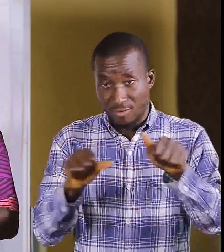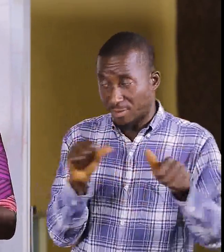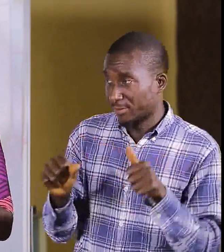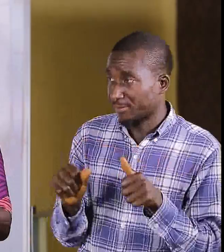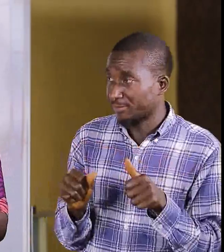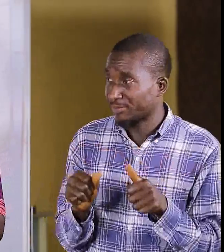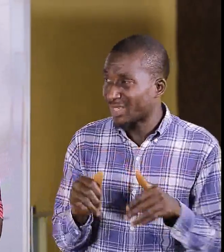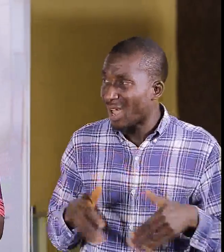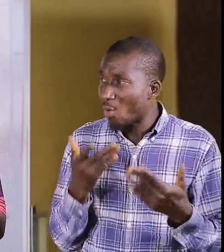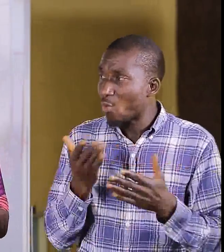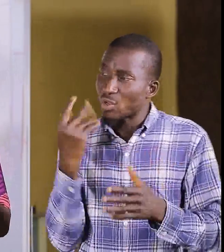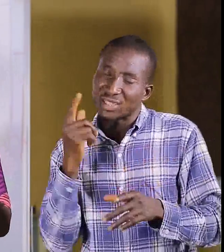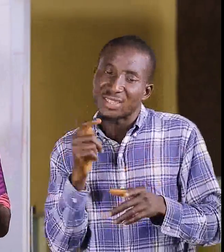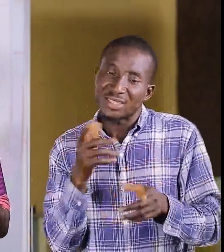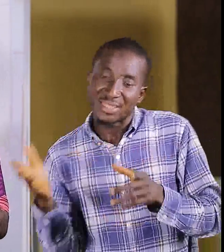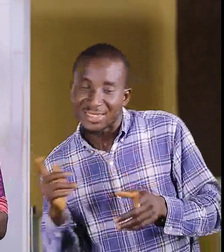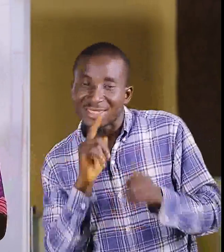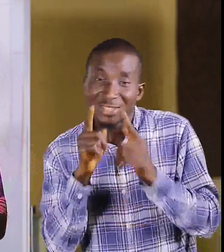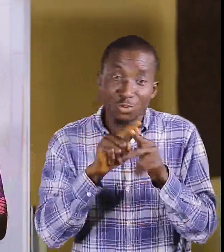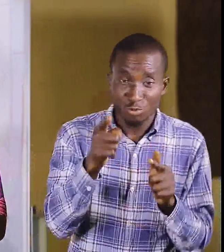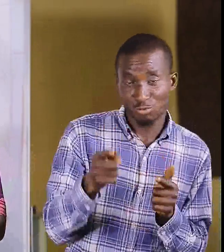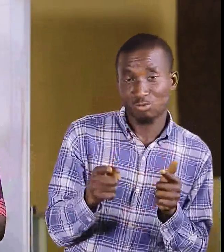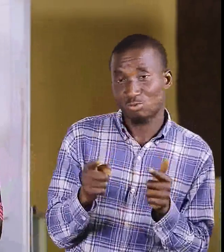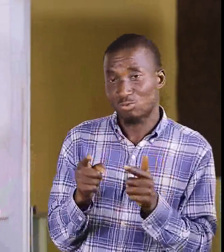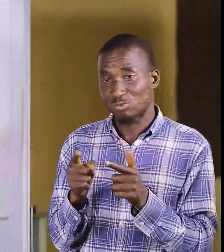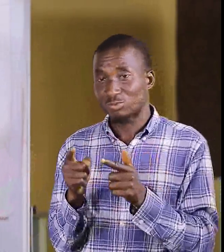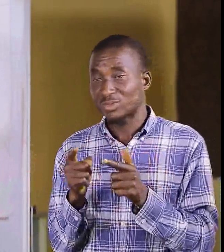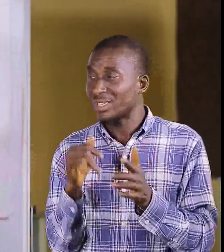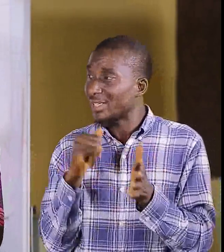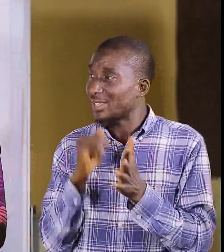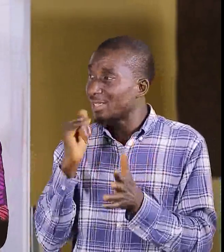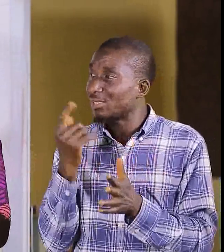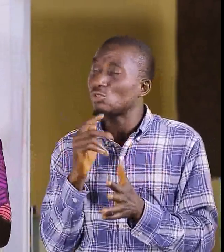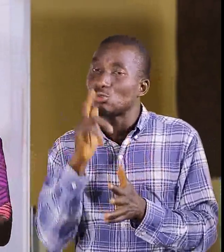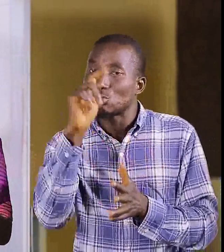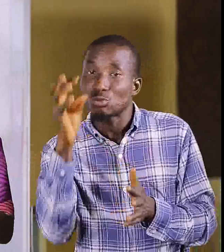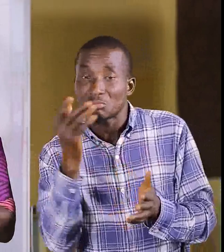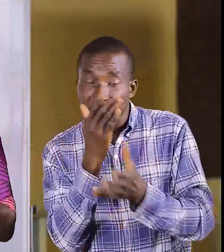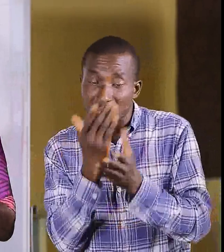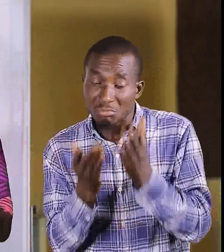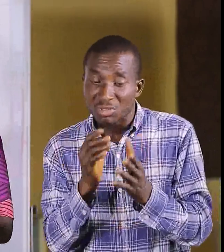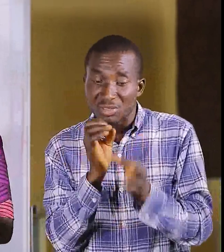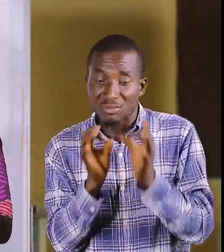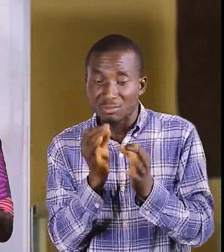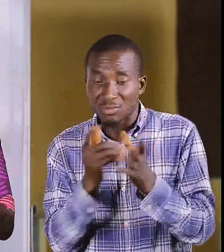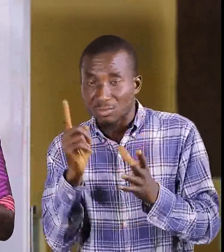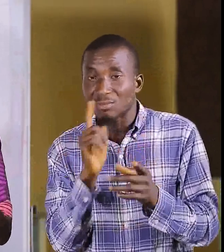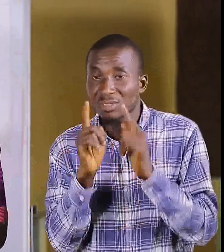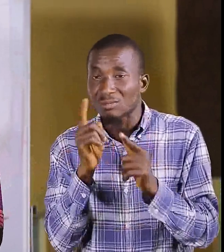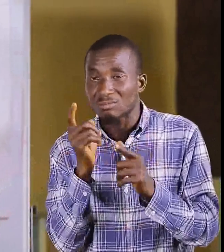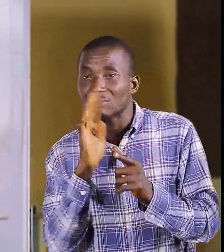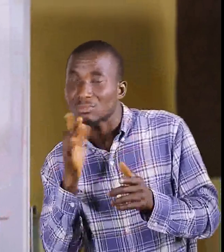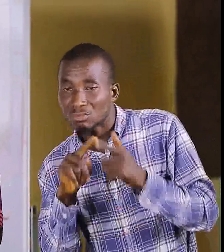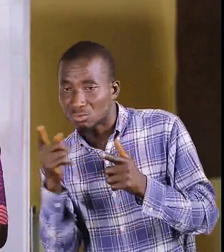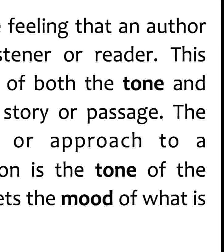beginning. How was the thing said? Where was it said? So it is the tone and the atmosphere that will determine your